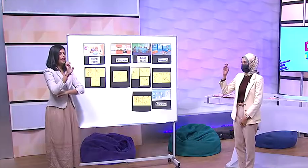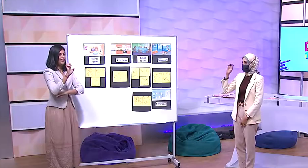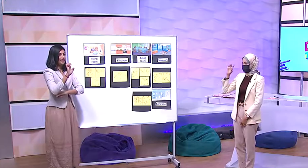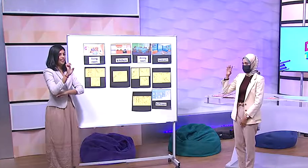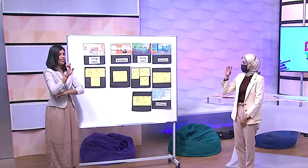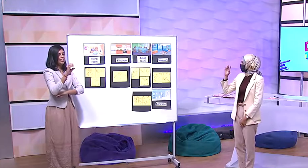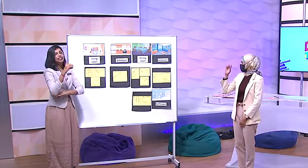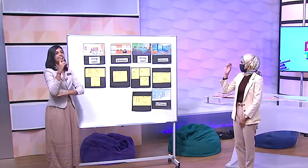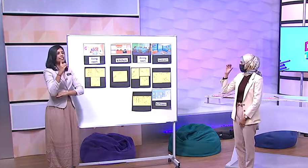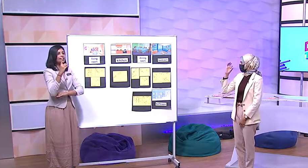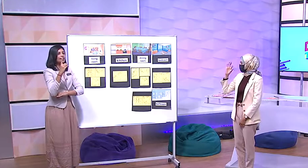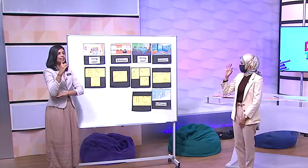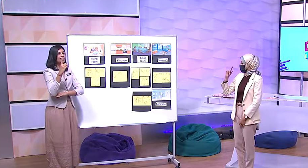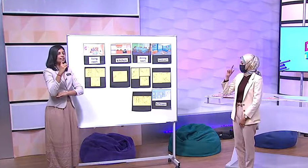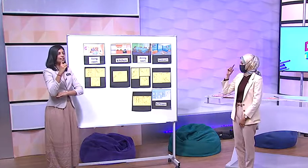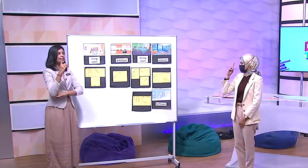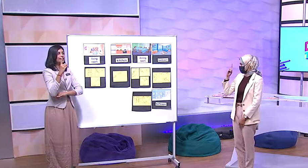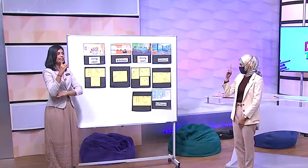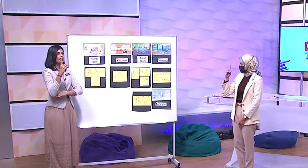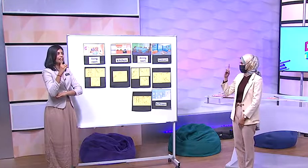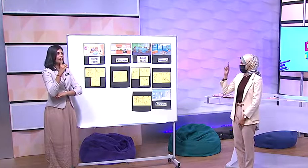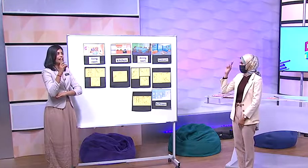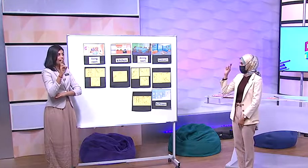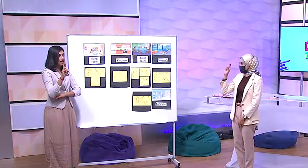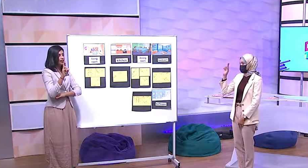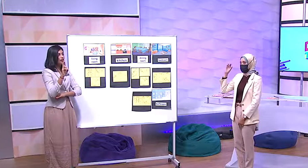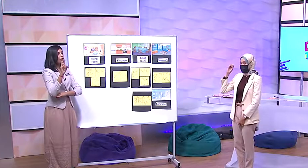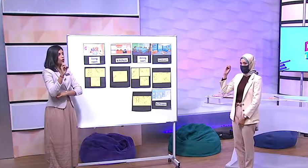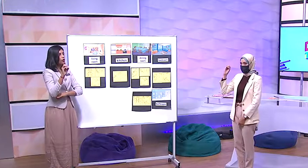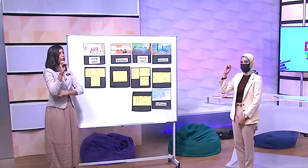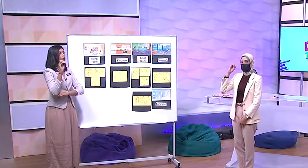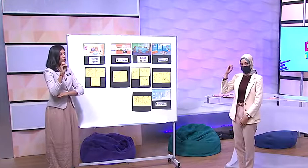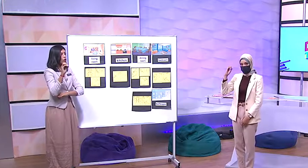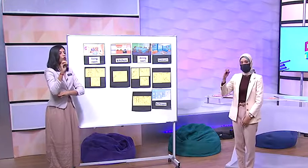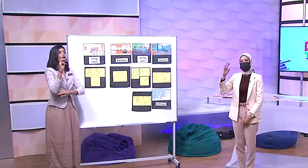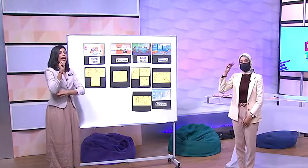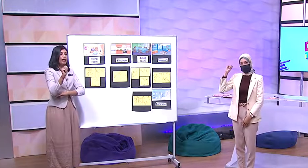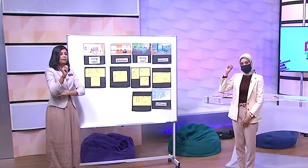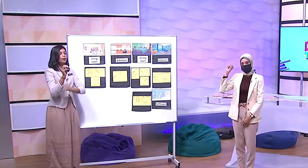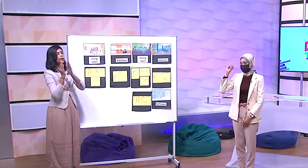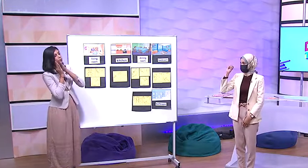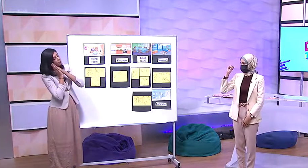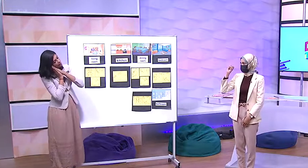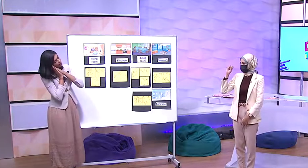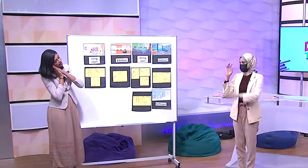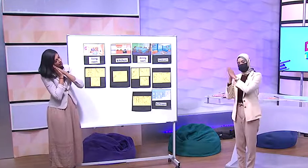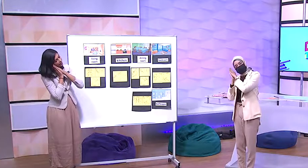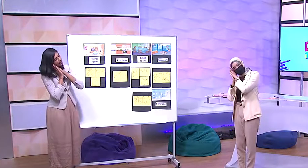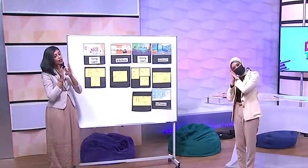E. E. D. At D. R. O. O. M. Bed. Bed.